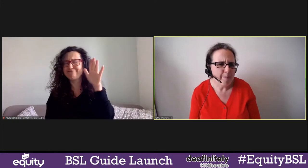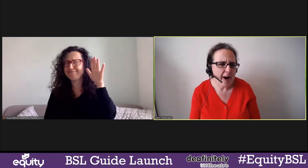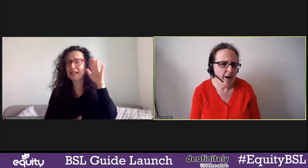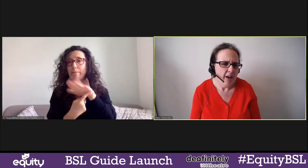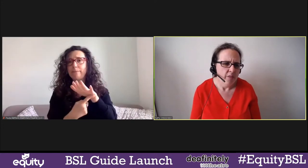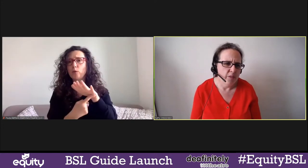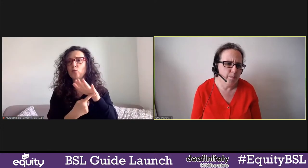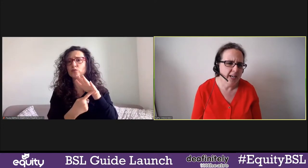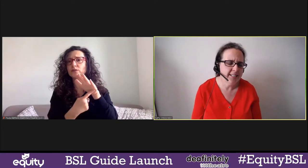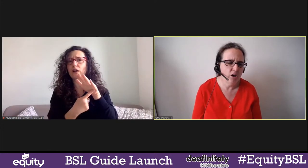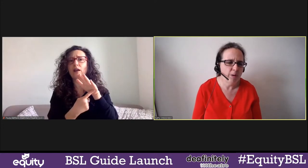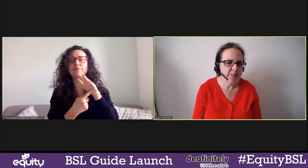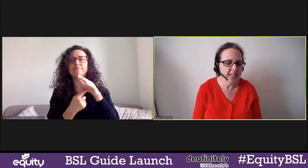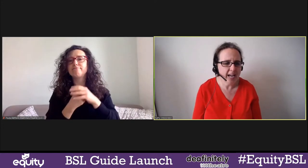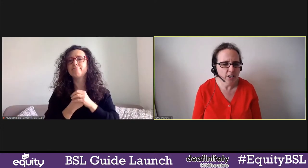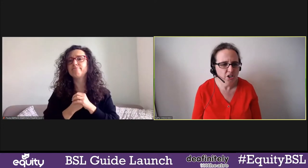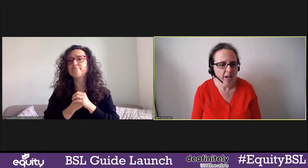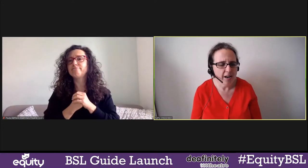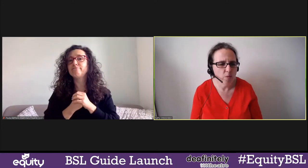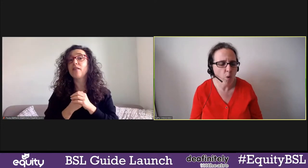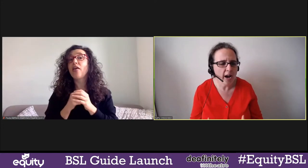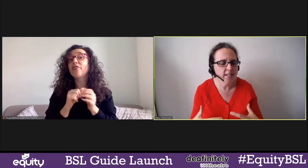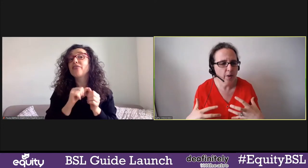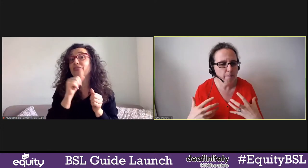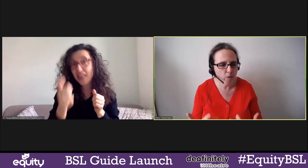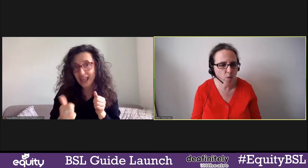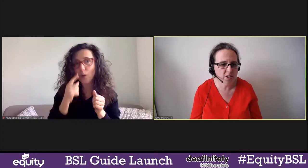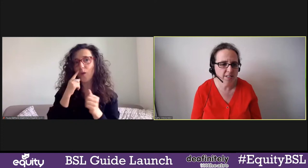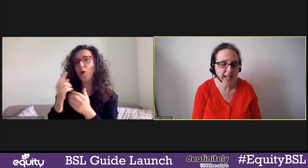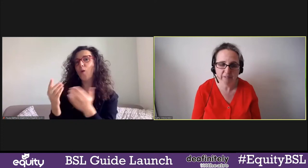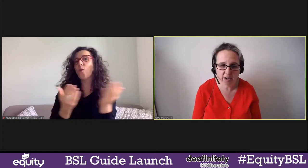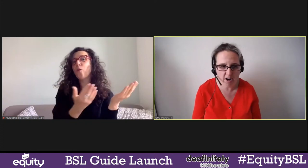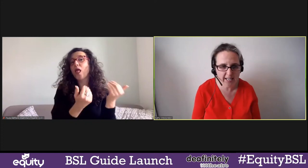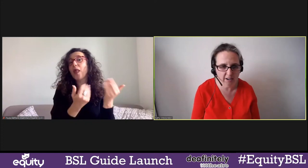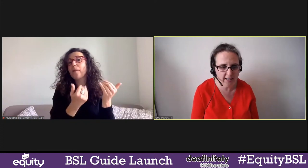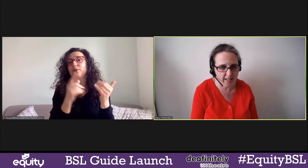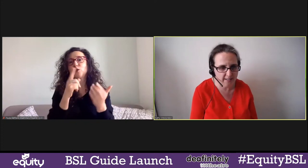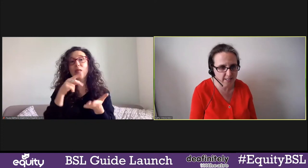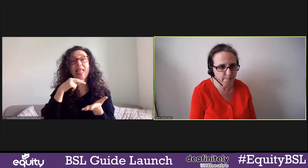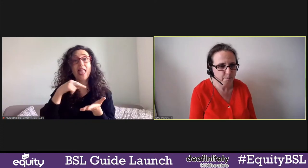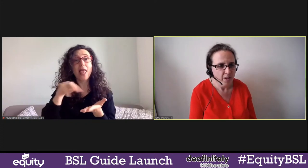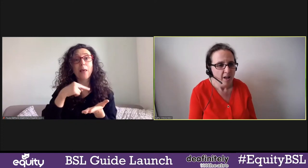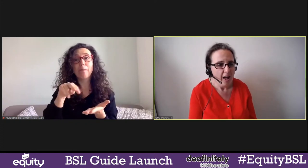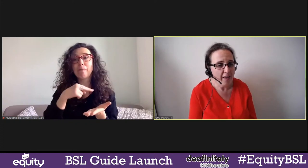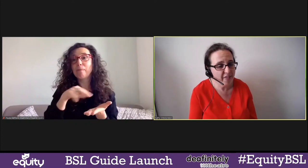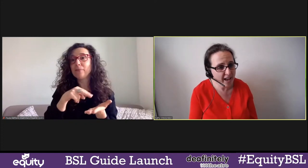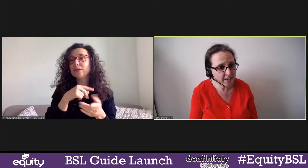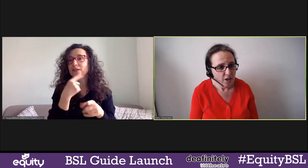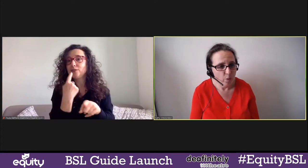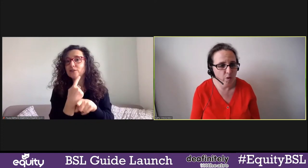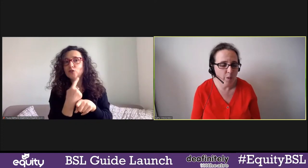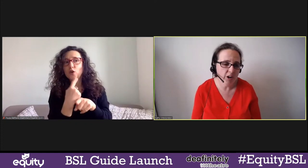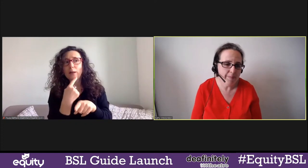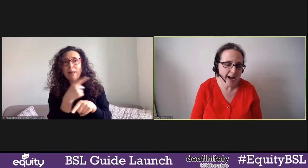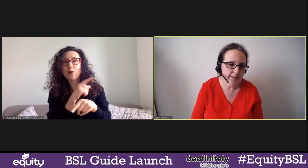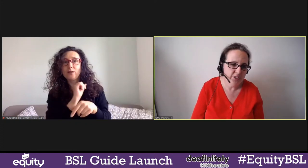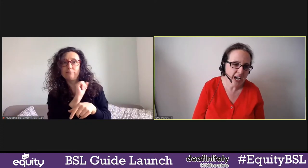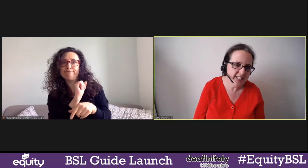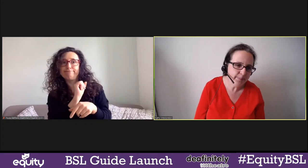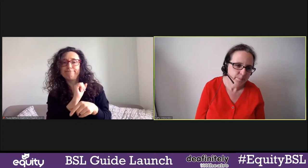about BSL representation and why it's so important to have a guide like this. And then we will welcome Alim Jayda